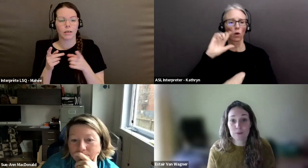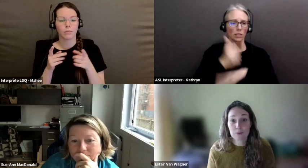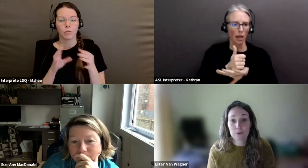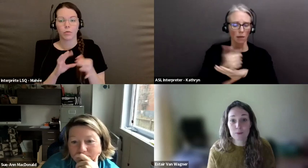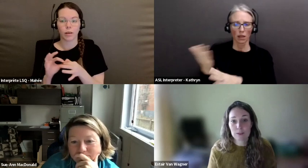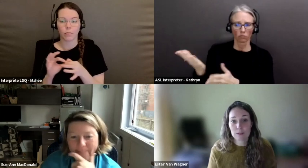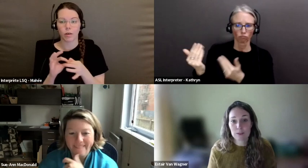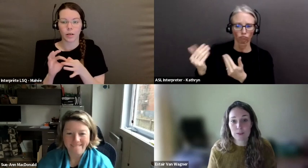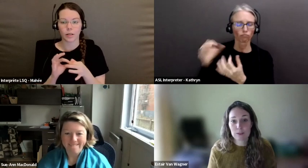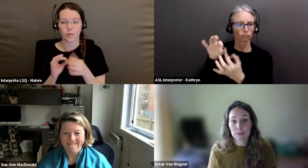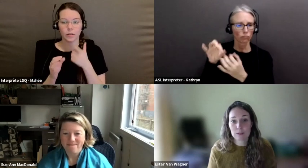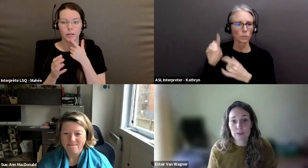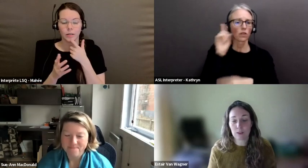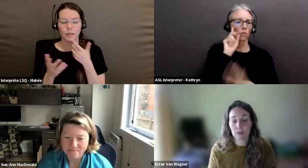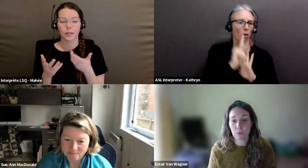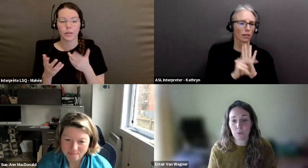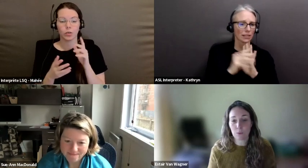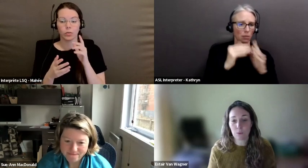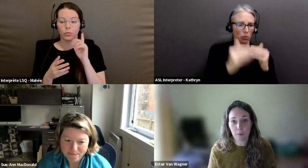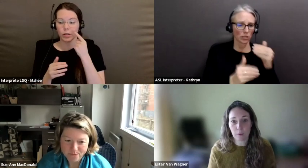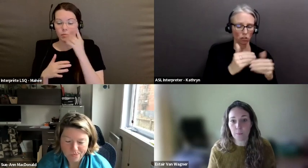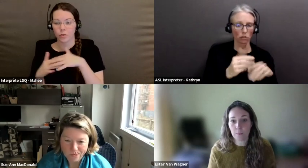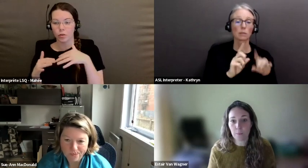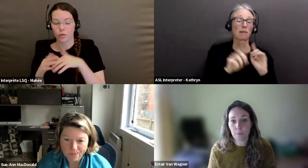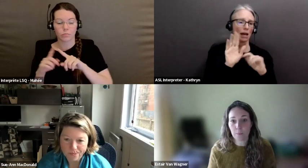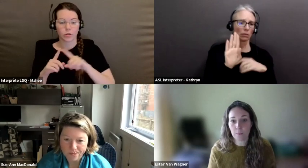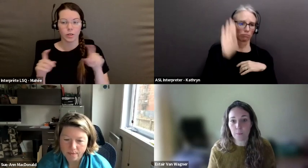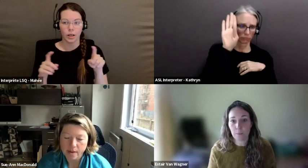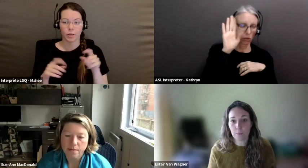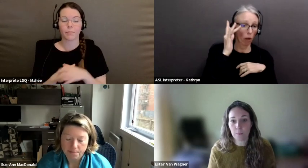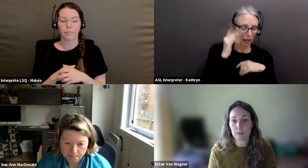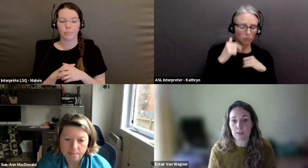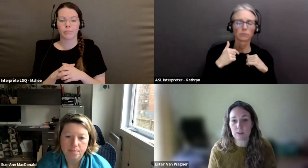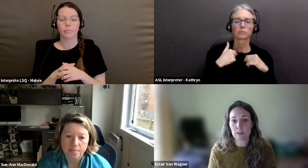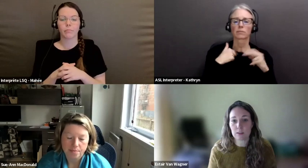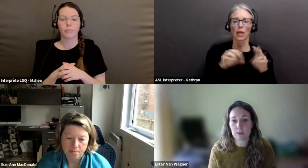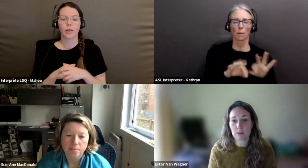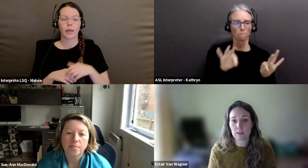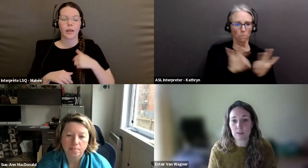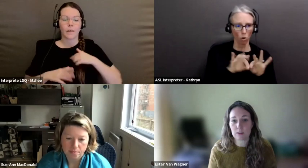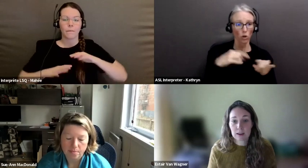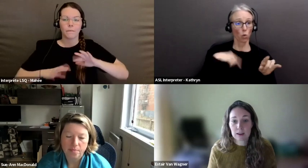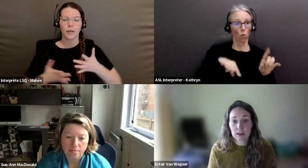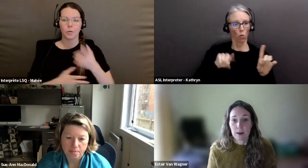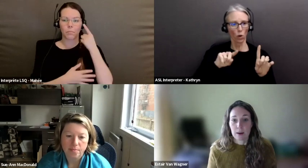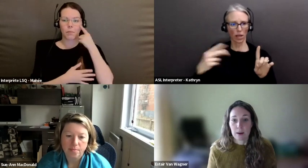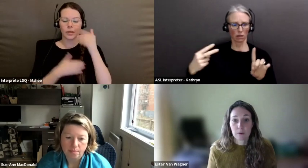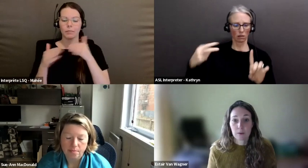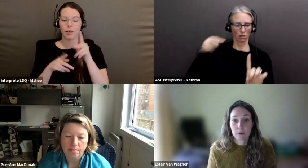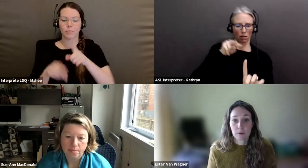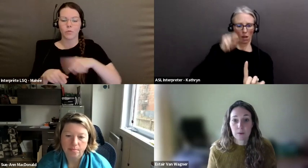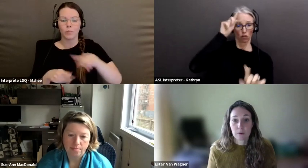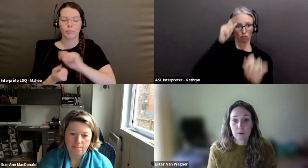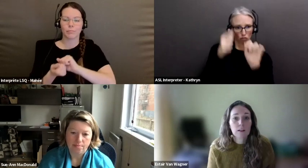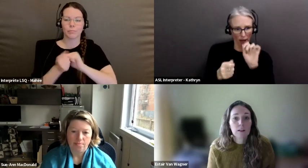my hand up to say is really in terms of changing the way we think about public space and the way that municipalities treat it. I think,